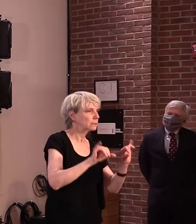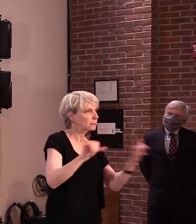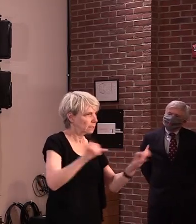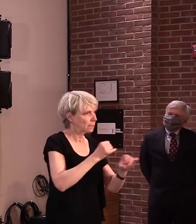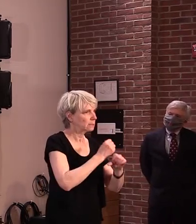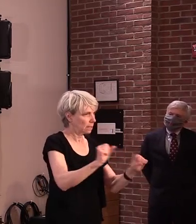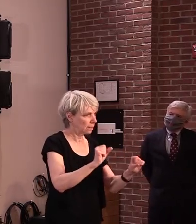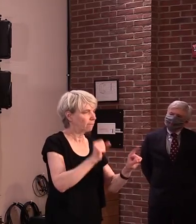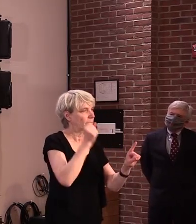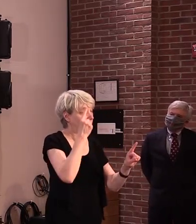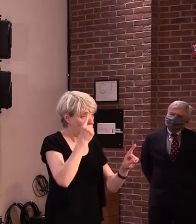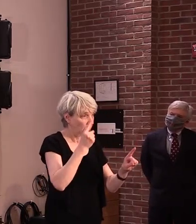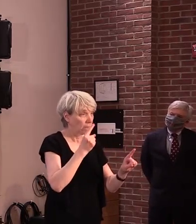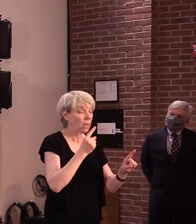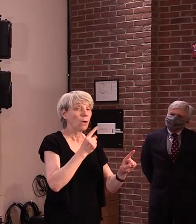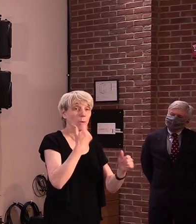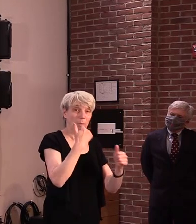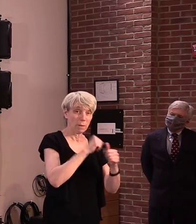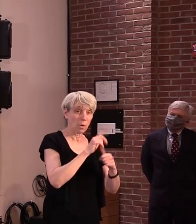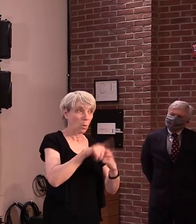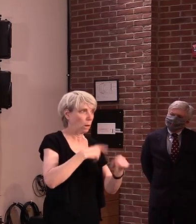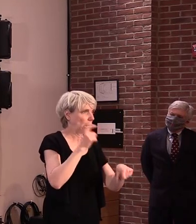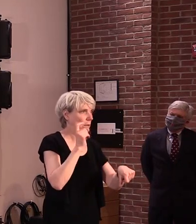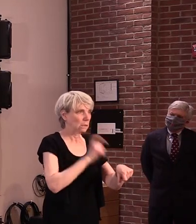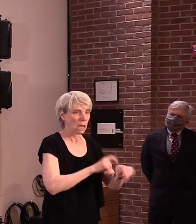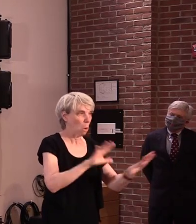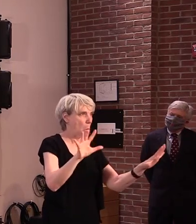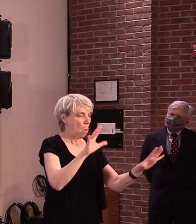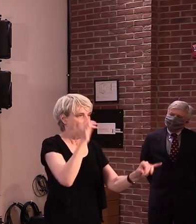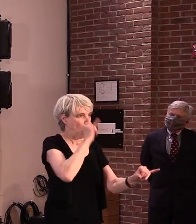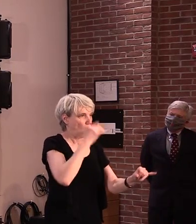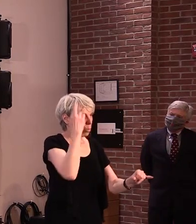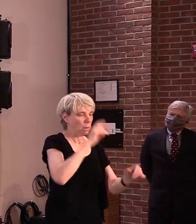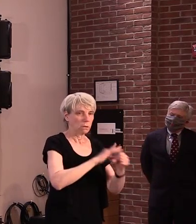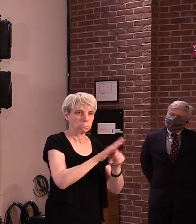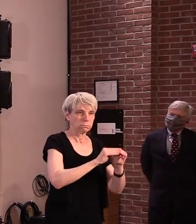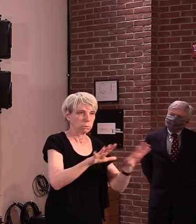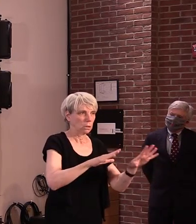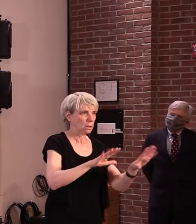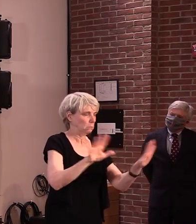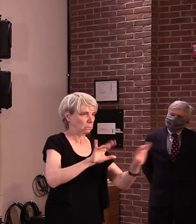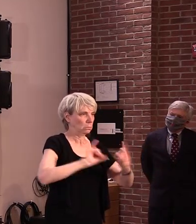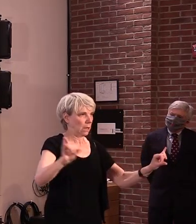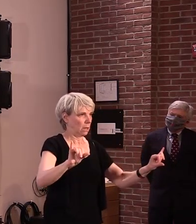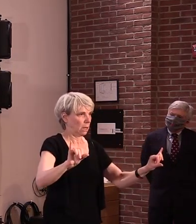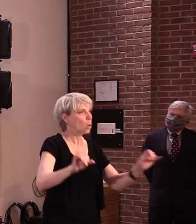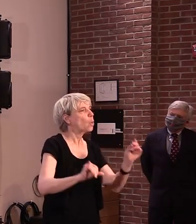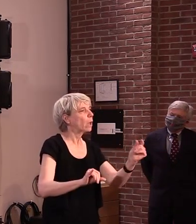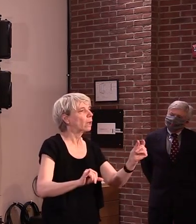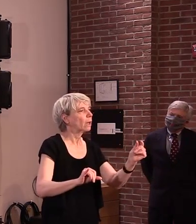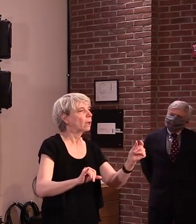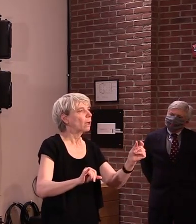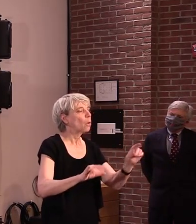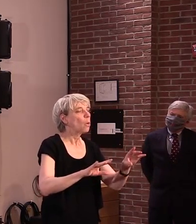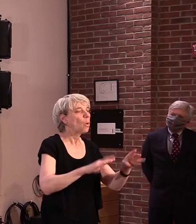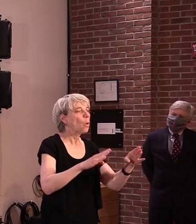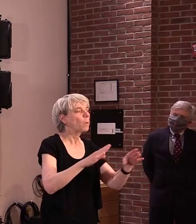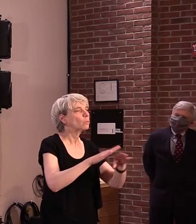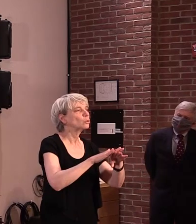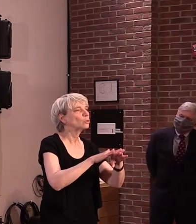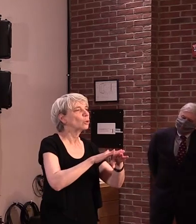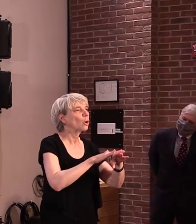getting into this happened way more quickly than coming out of it. And that's because of that exponential growth of the